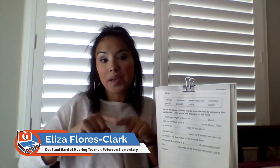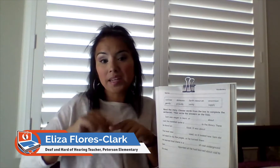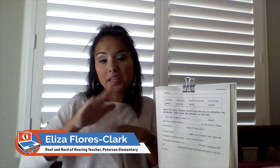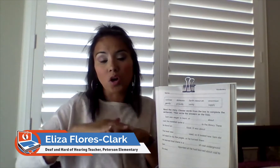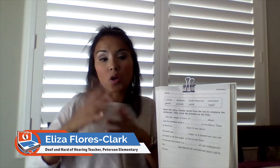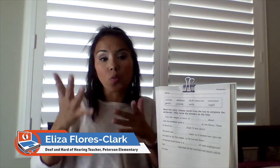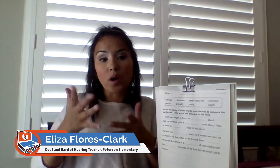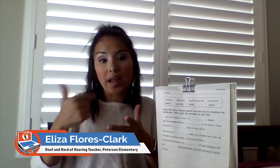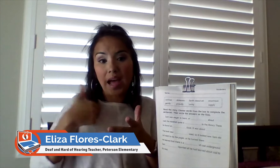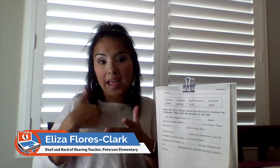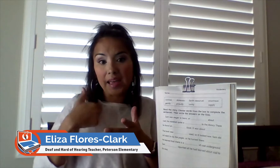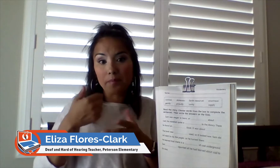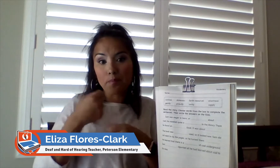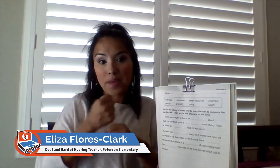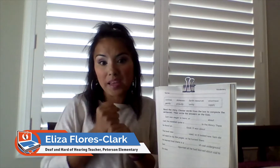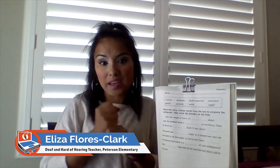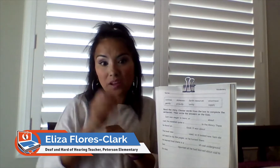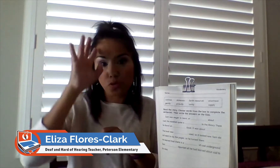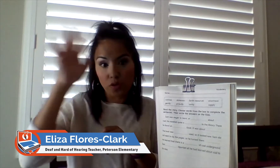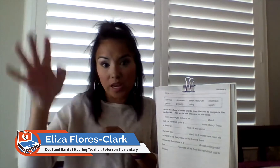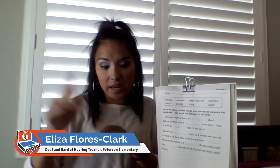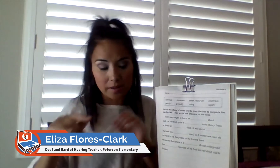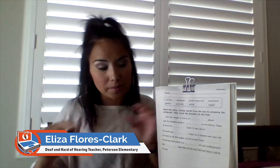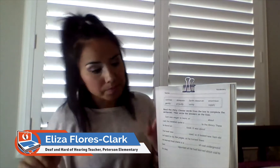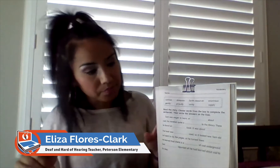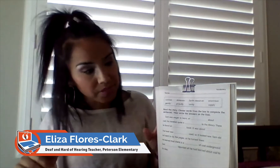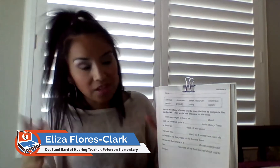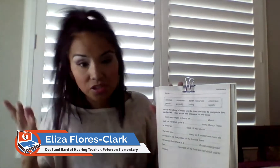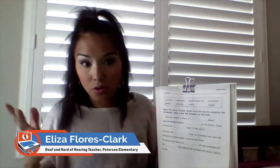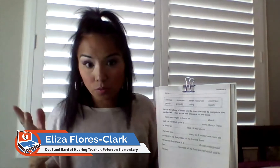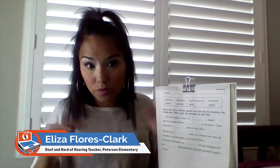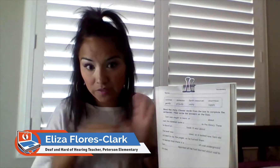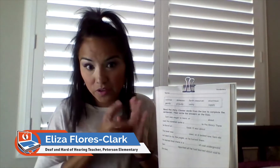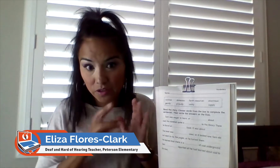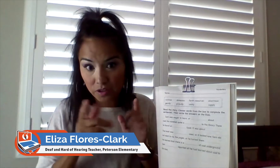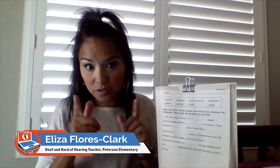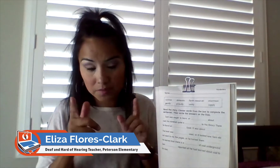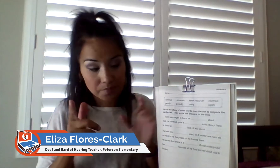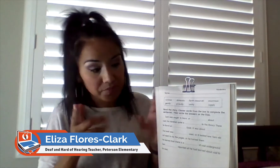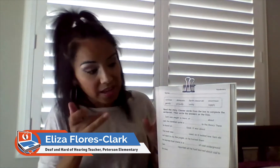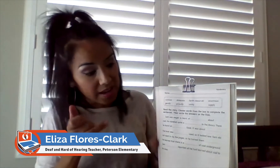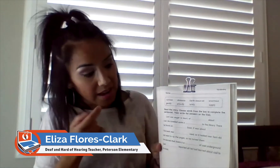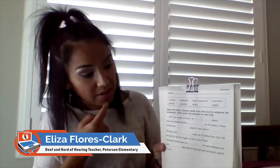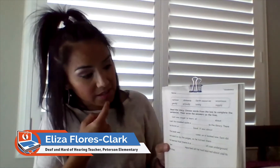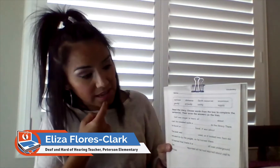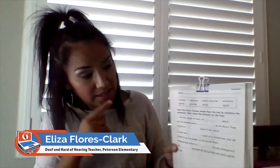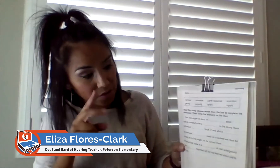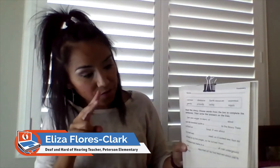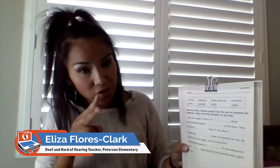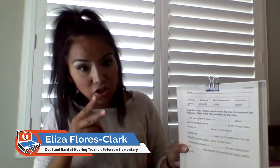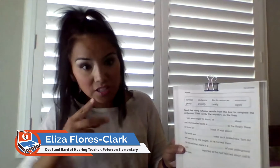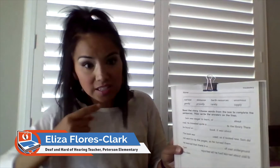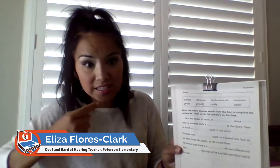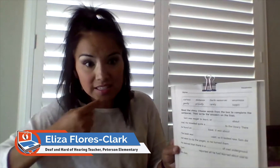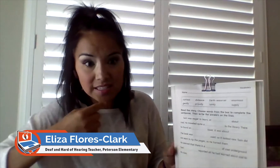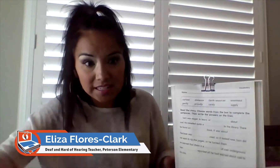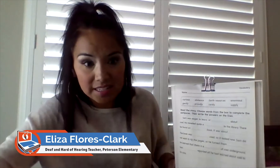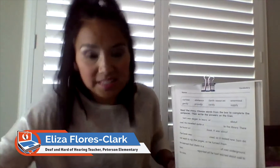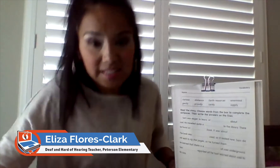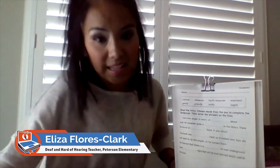depending on what I am making or creating. So we reviewed those. Now it says, the first sentence says, let's